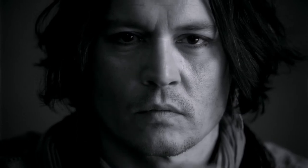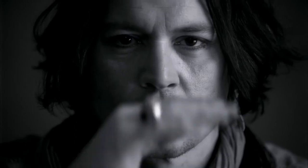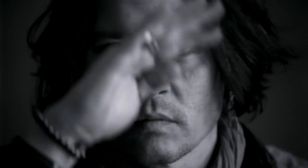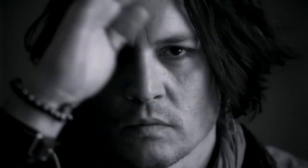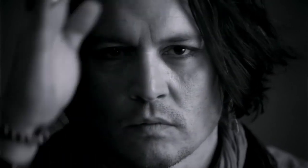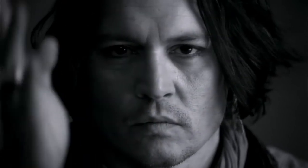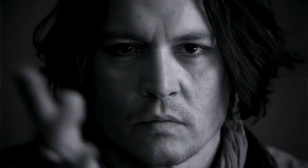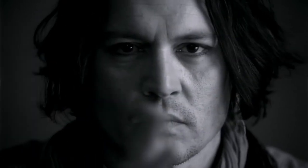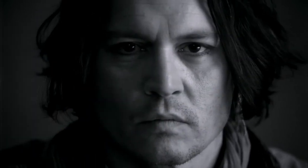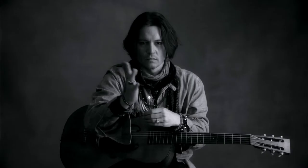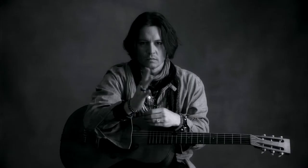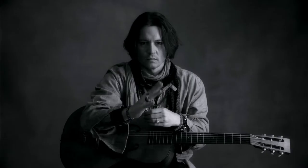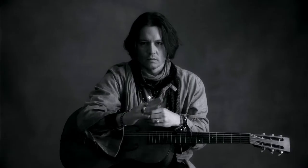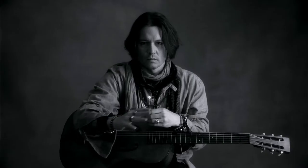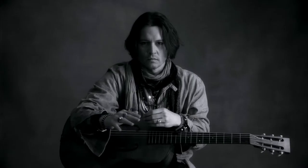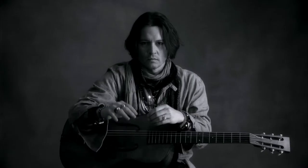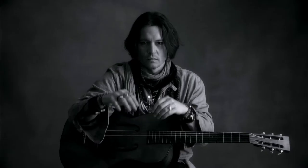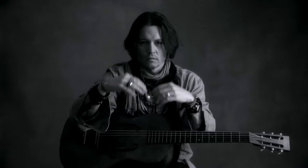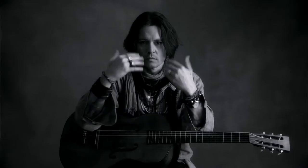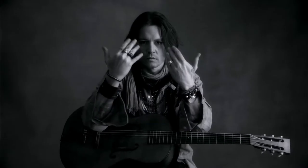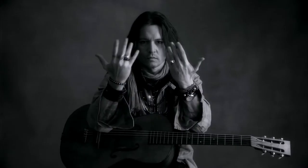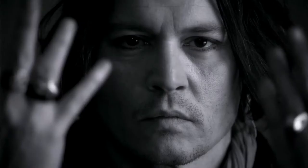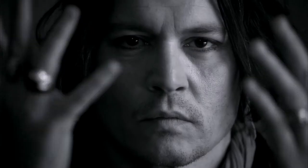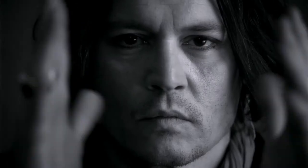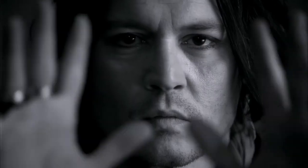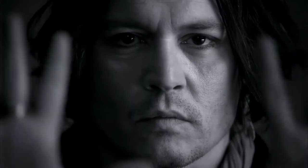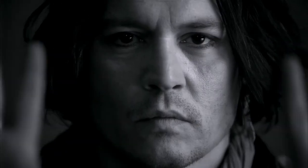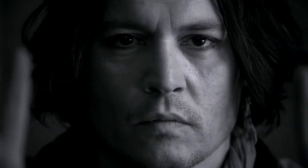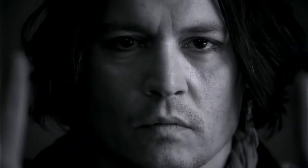and I will never let a day go by